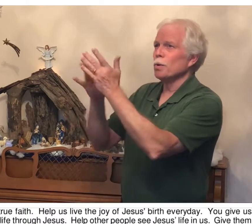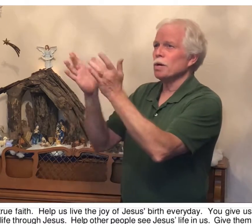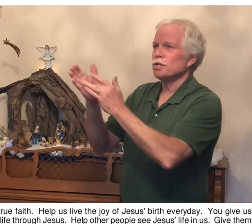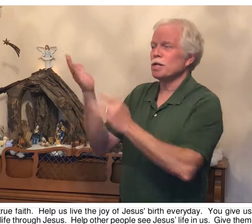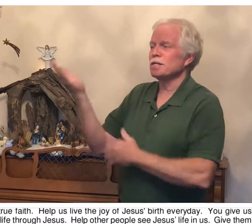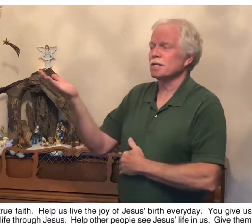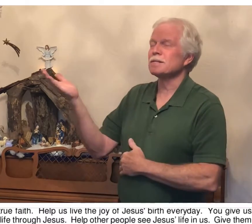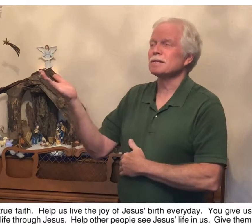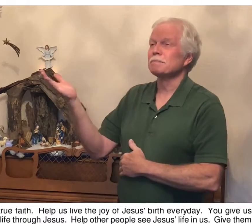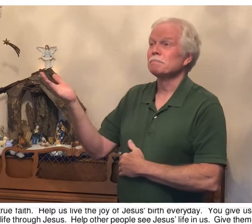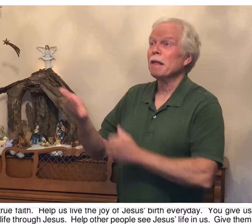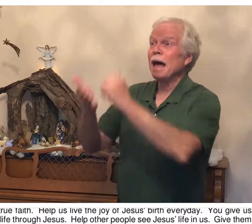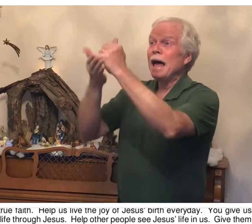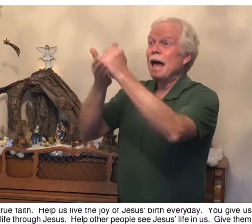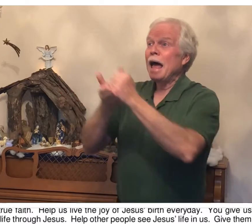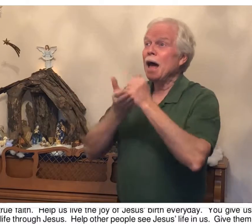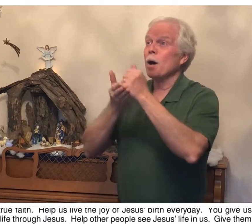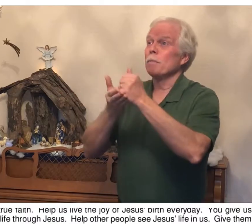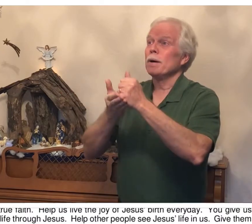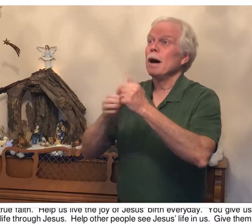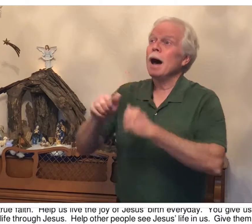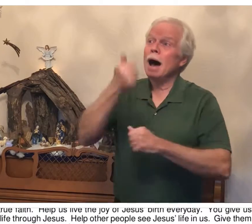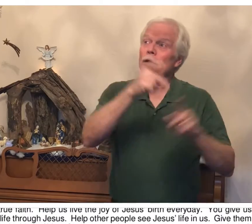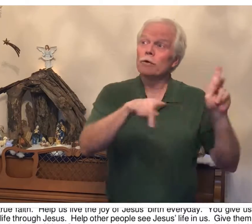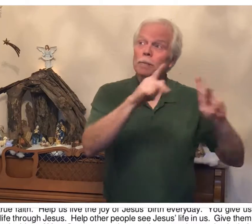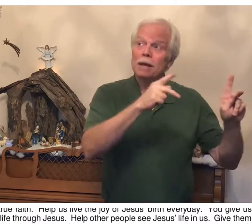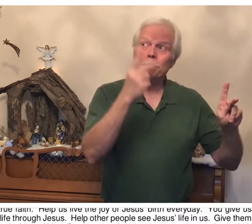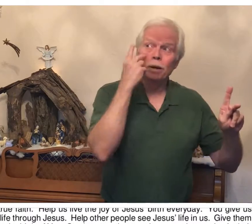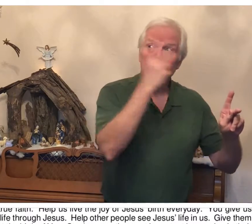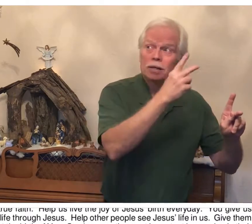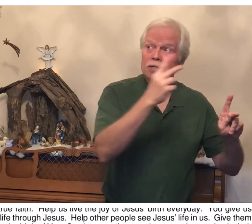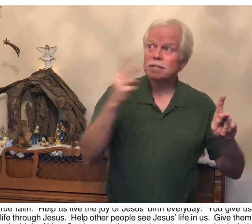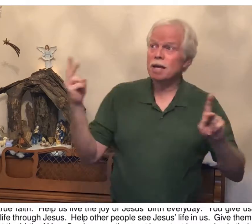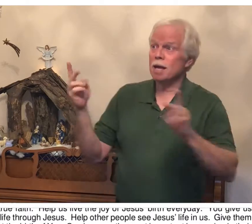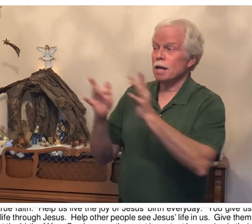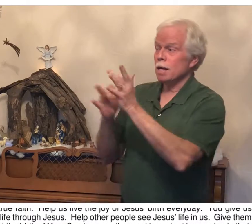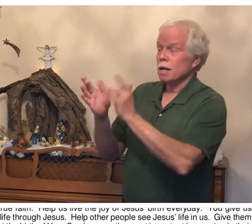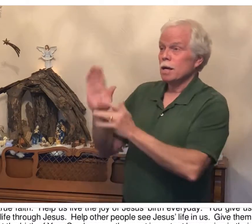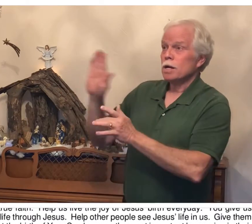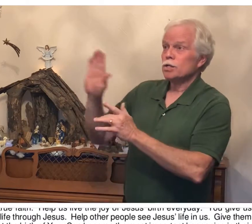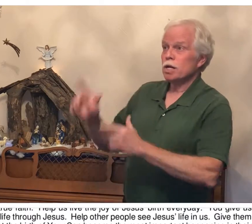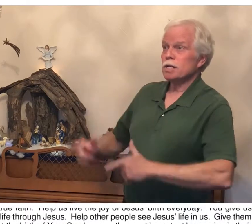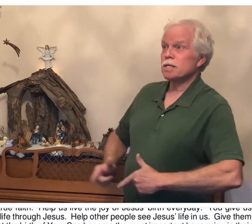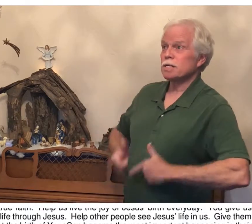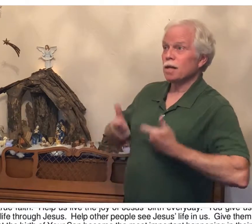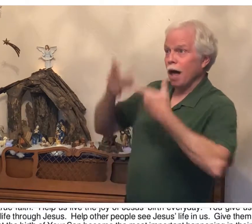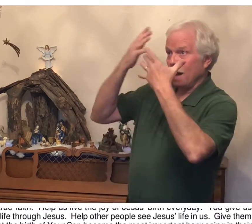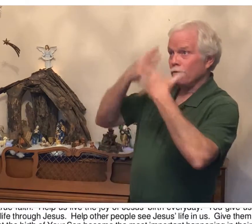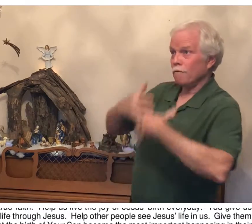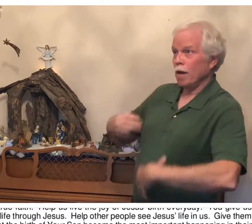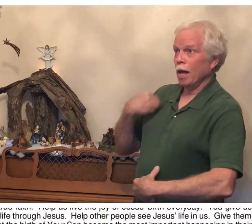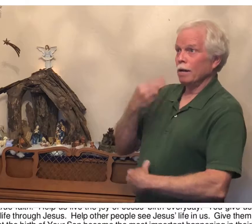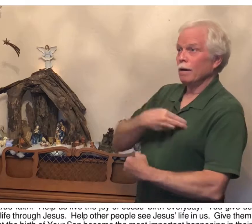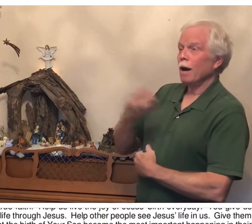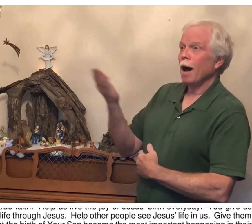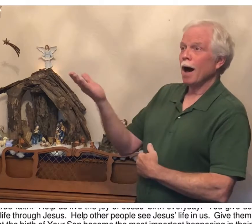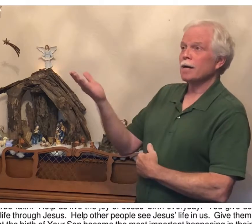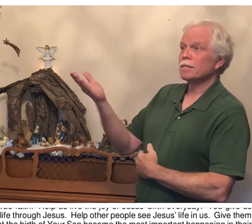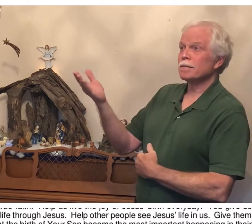Jesus. Help other people see Jesus' life in us.